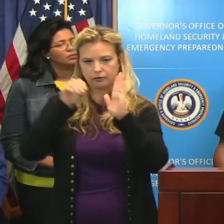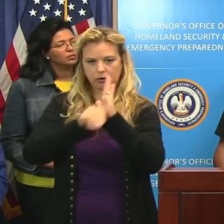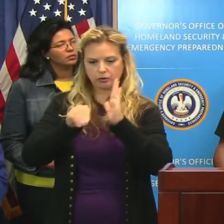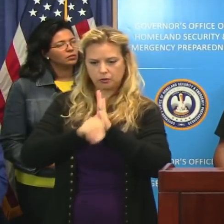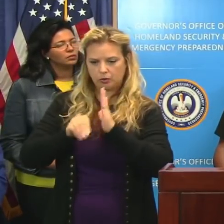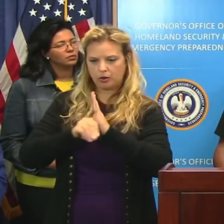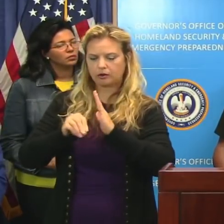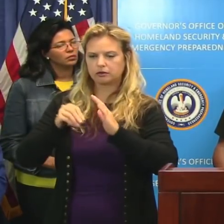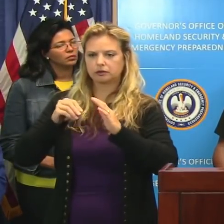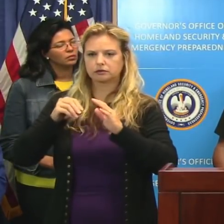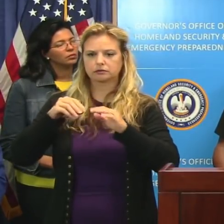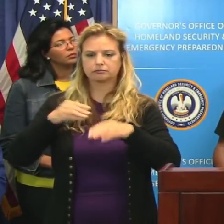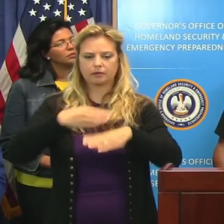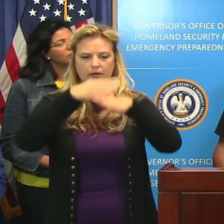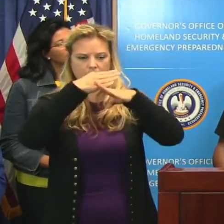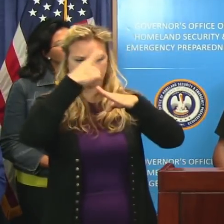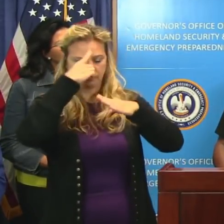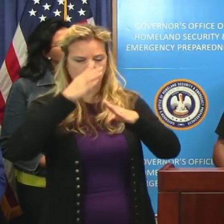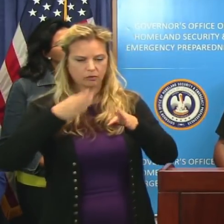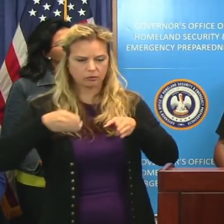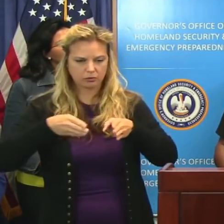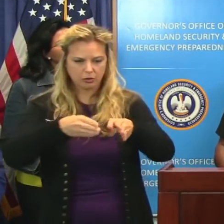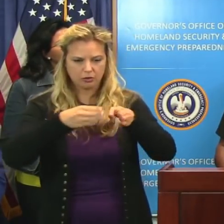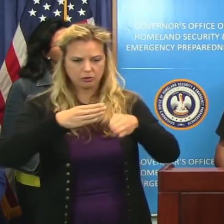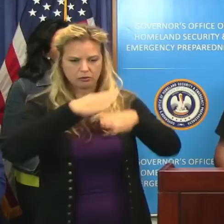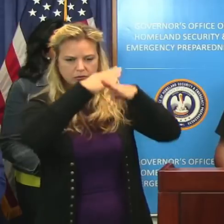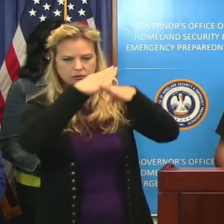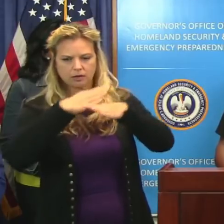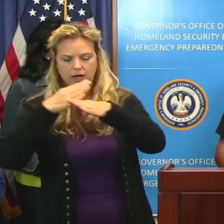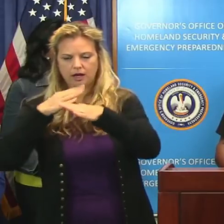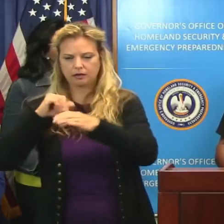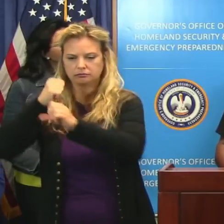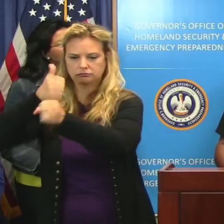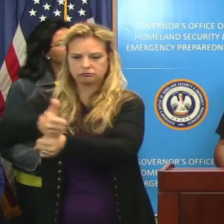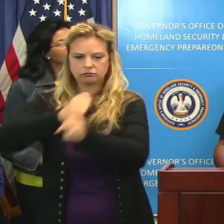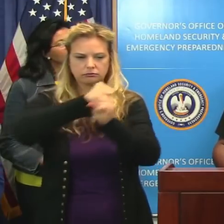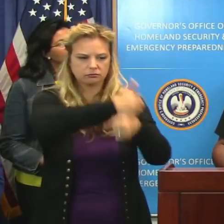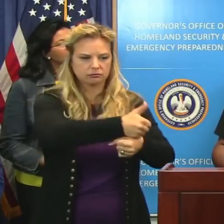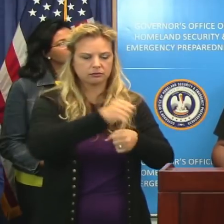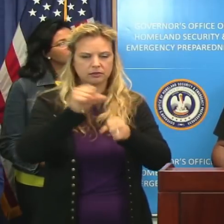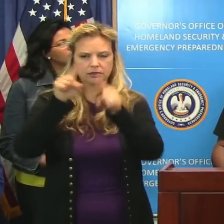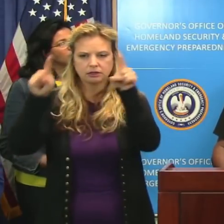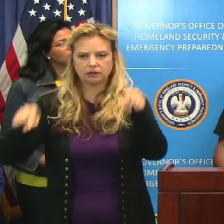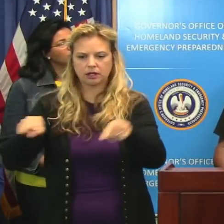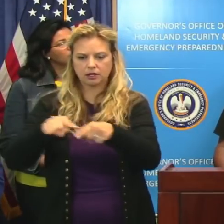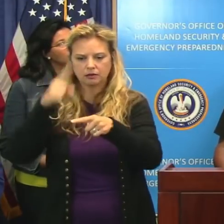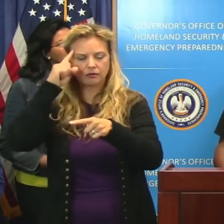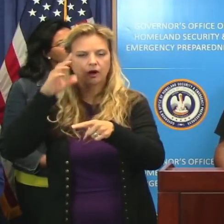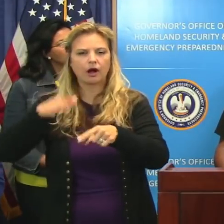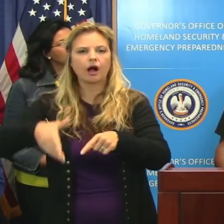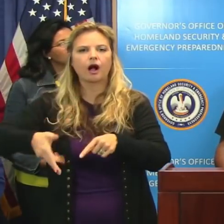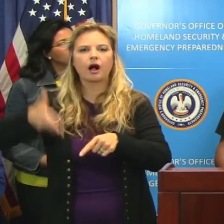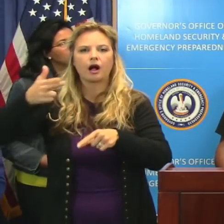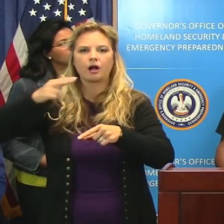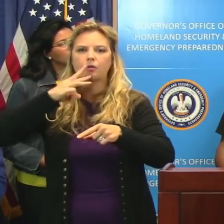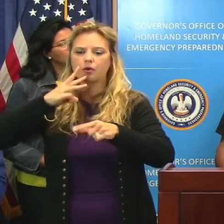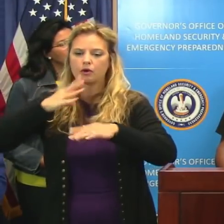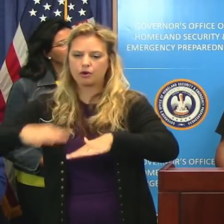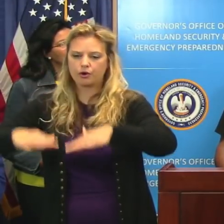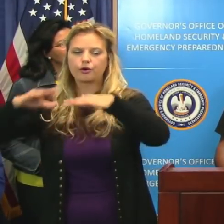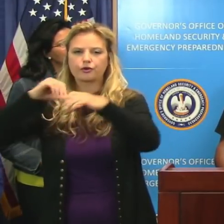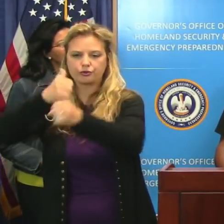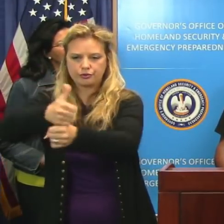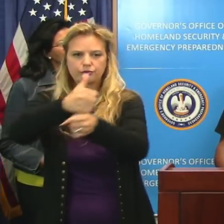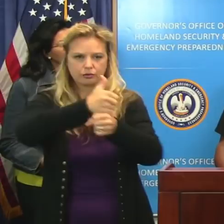some barricades as well as some high water signs that have been put out in advance of potential warnings, and we're prepared to do